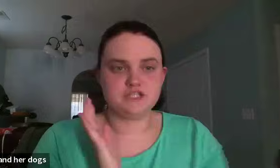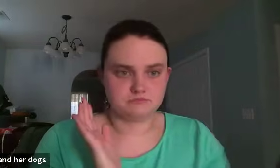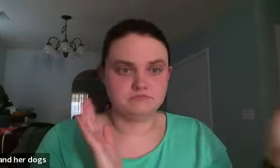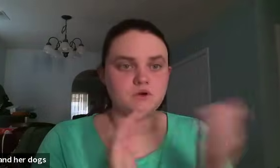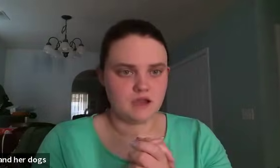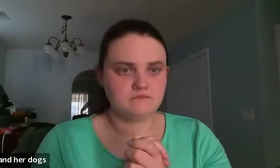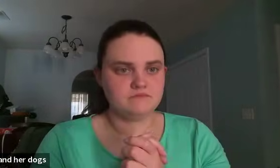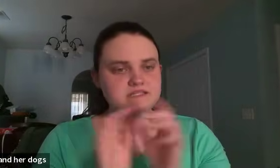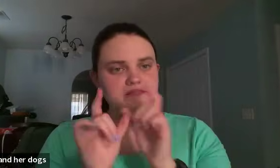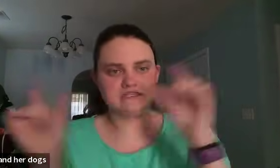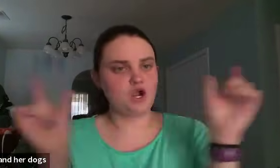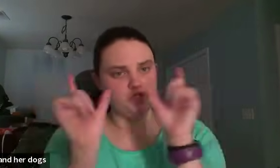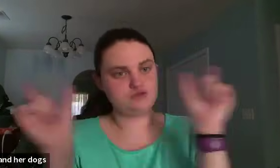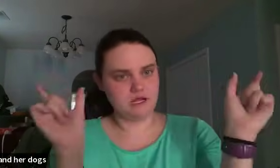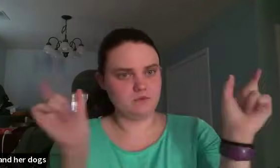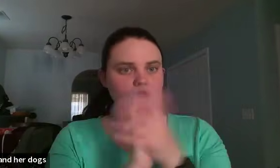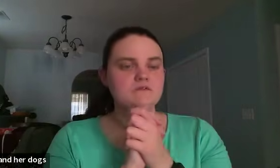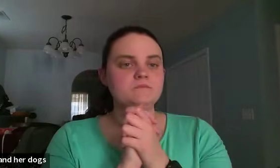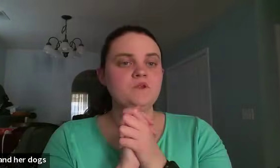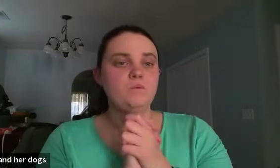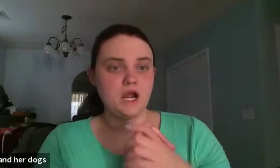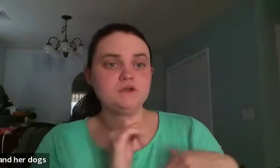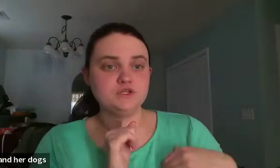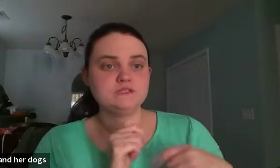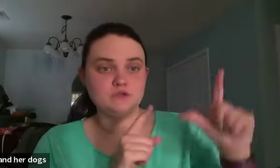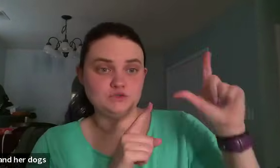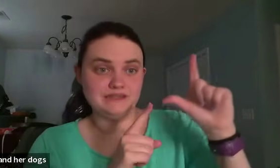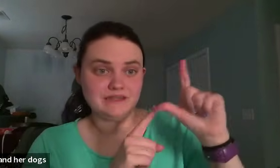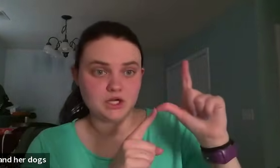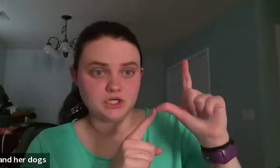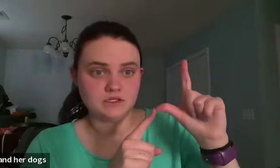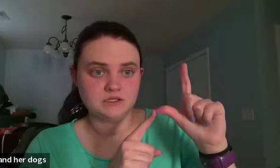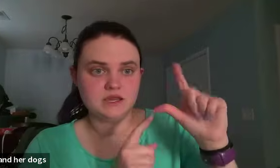92. Okay. Let's say that's like our username or whatever. What I would do is I would do letter